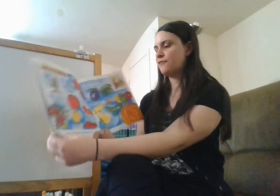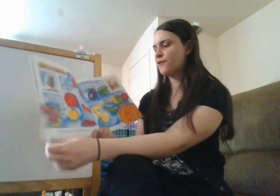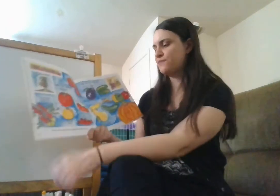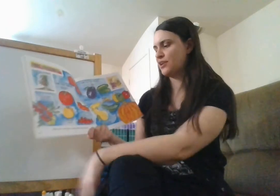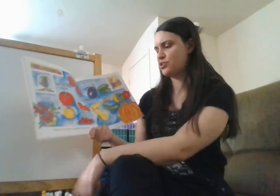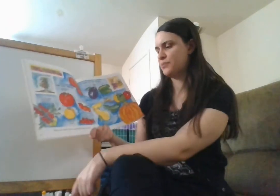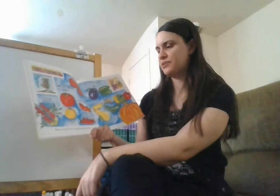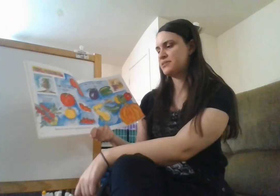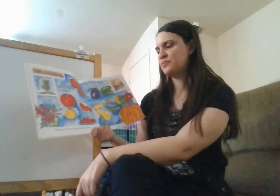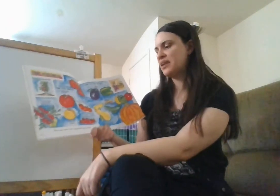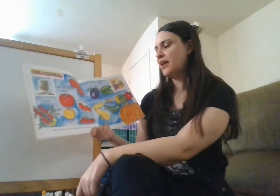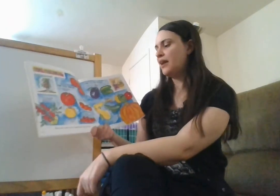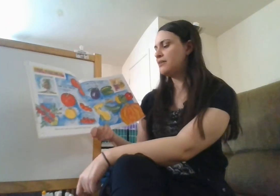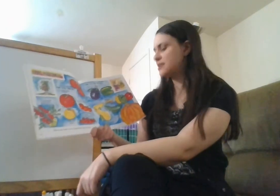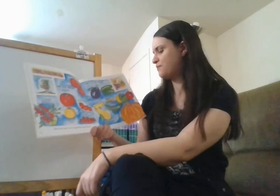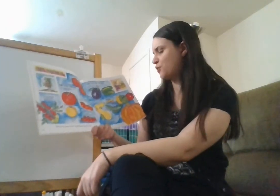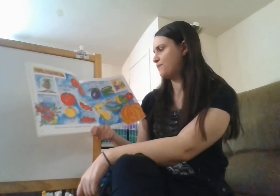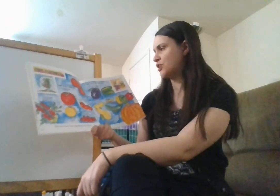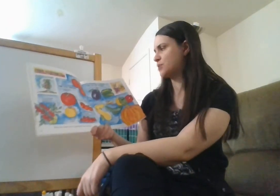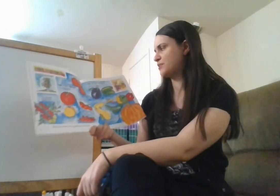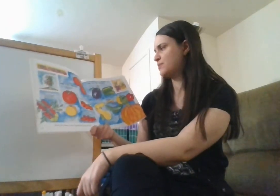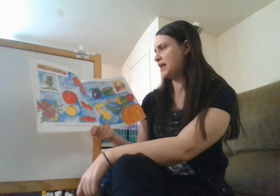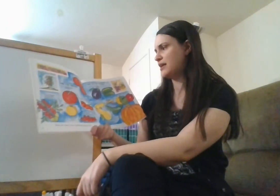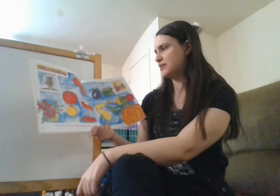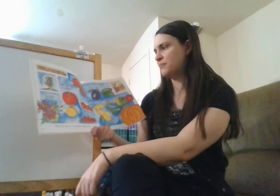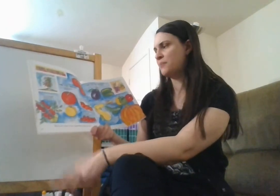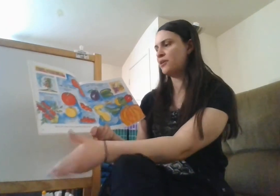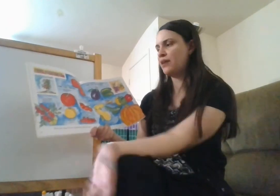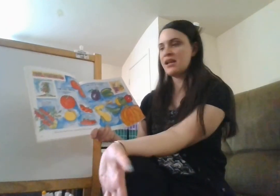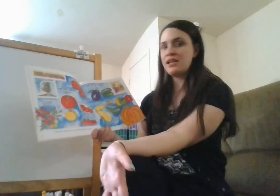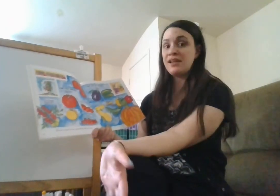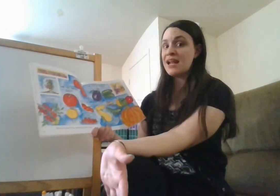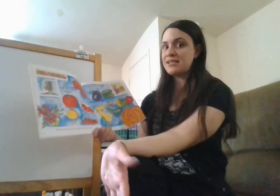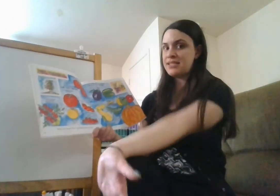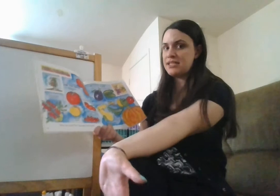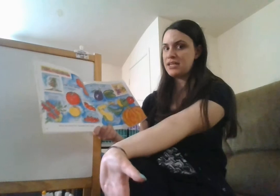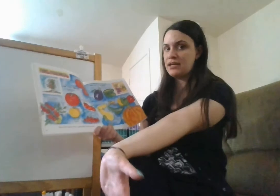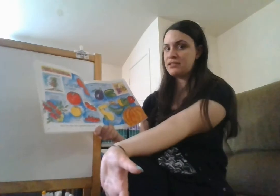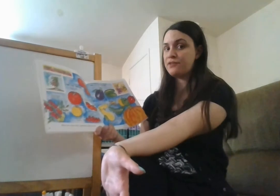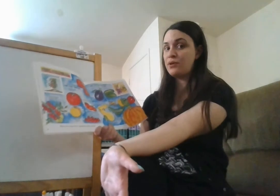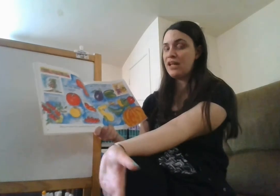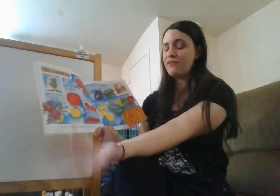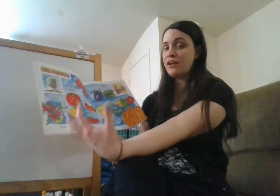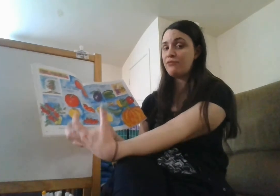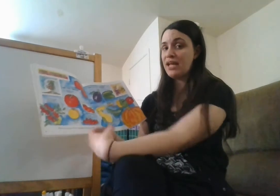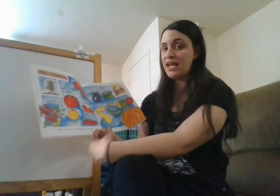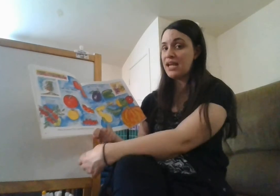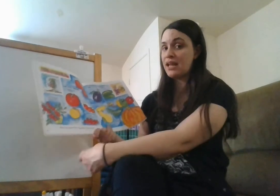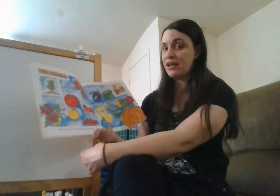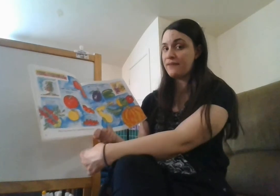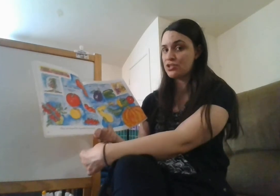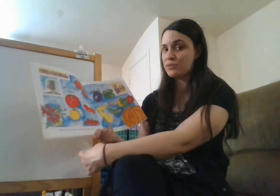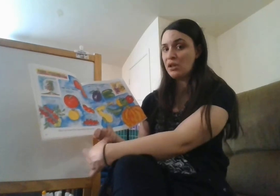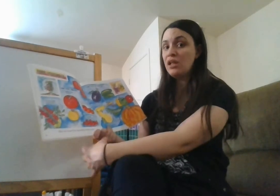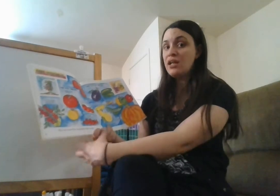Fruit vegetables. Here are some fruit vegetables we eat. So remember, anything that has seeds in it is a fruit, even if we eat it like a vegetable. If